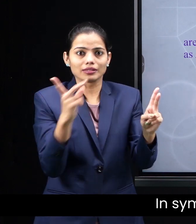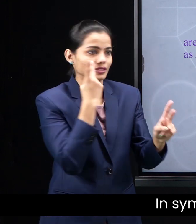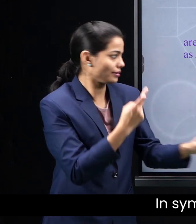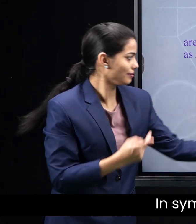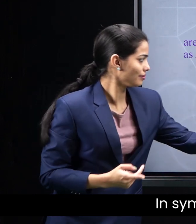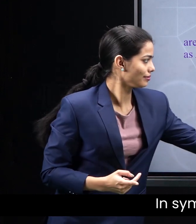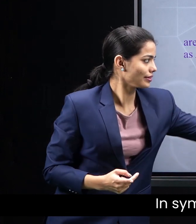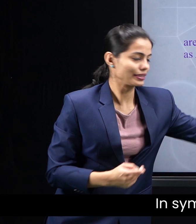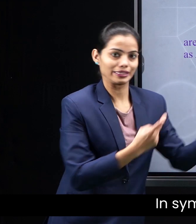to B.